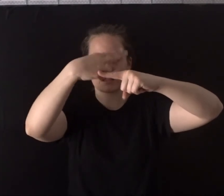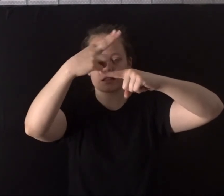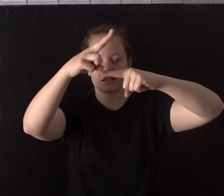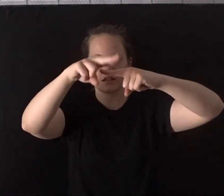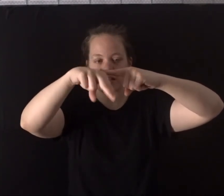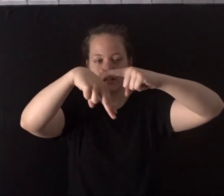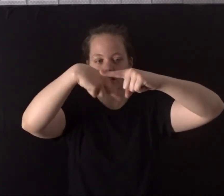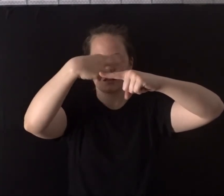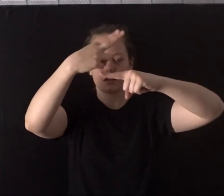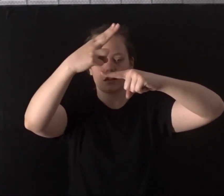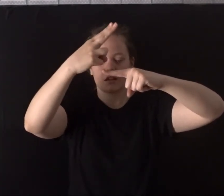is,